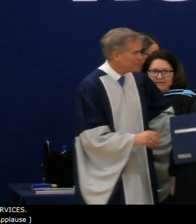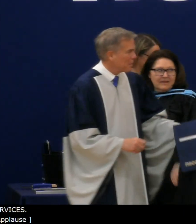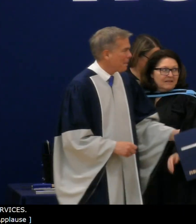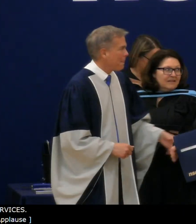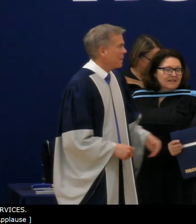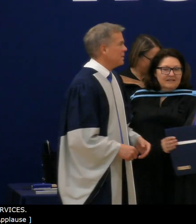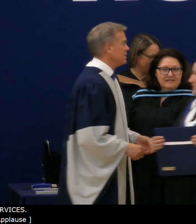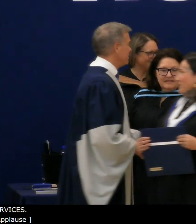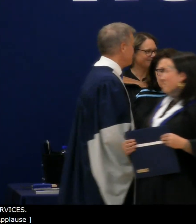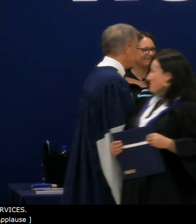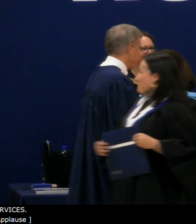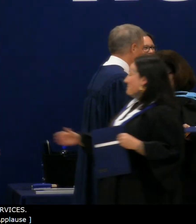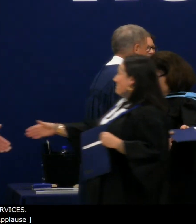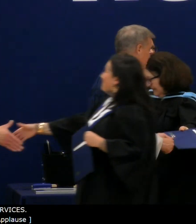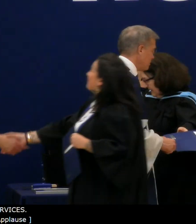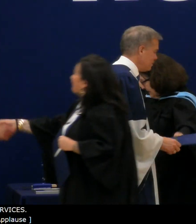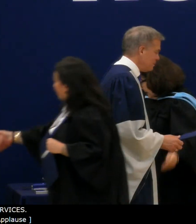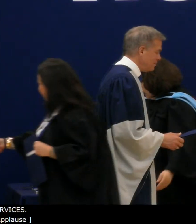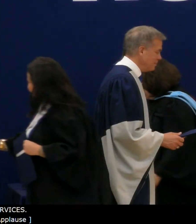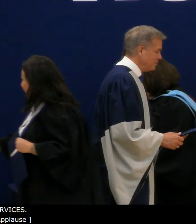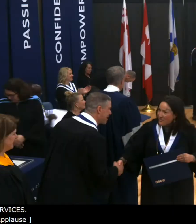Sarah Wynot.